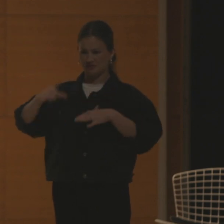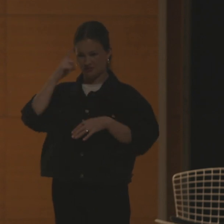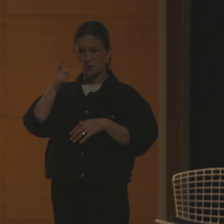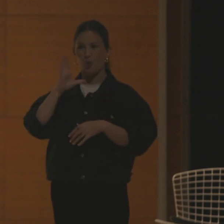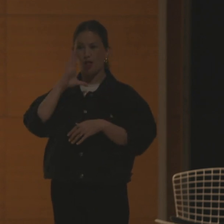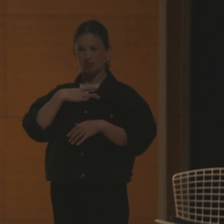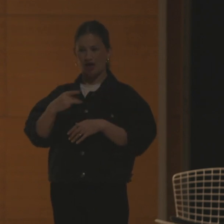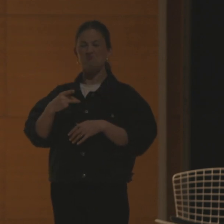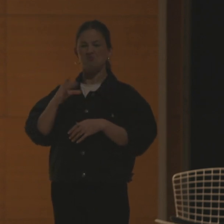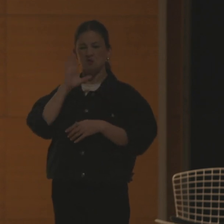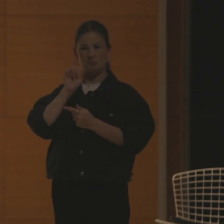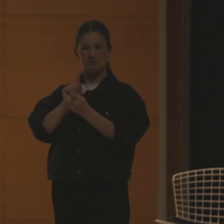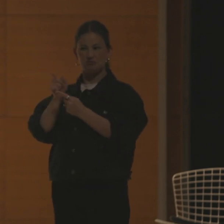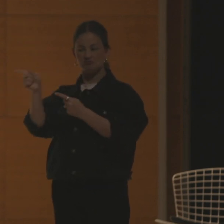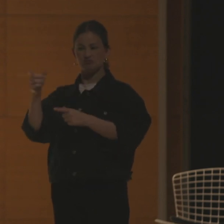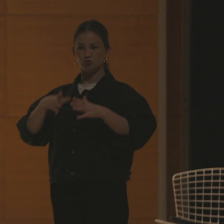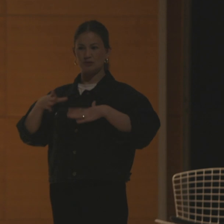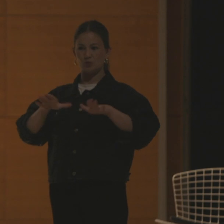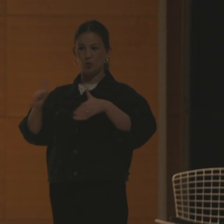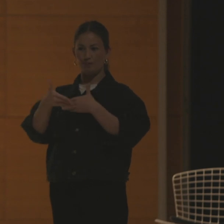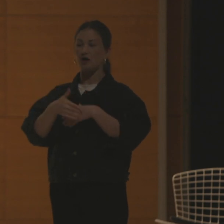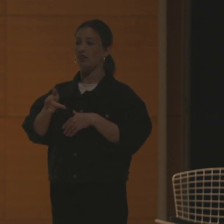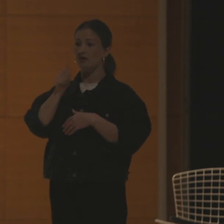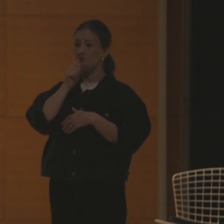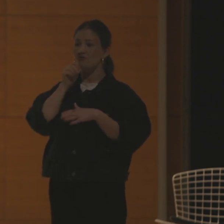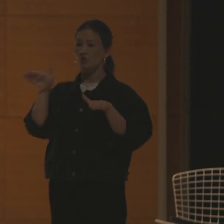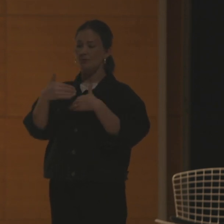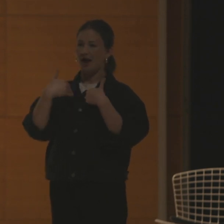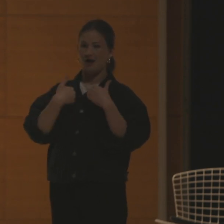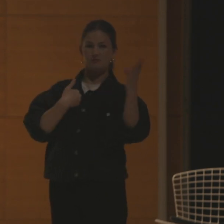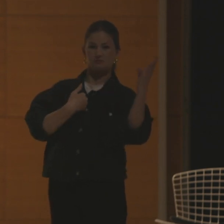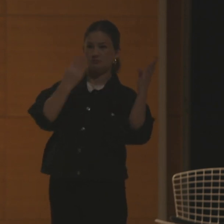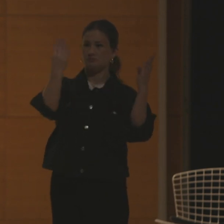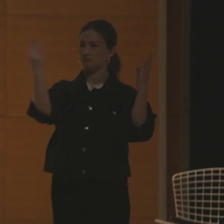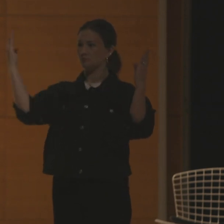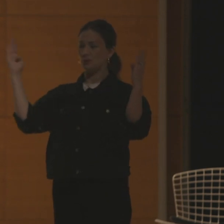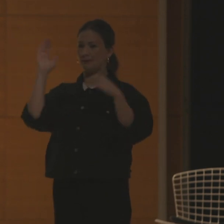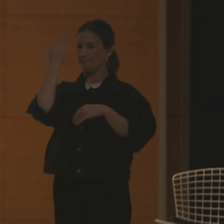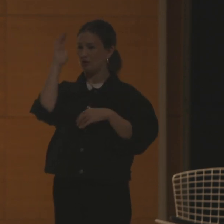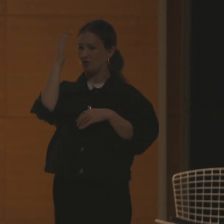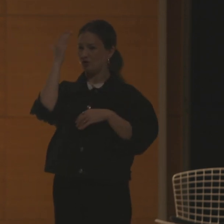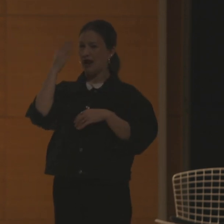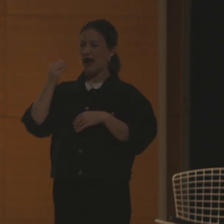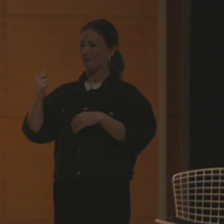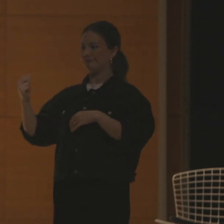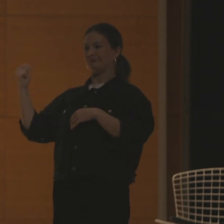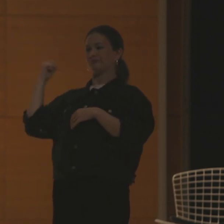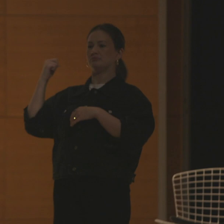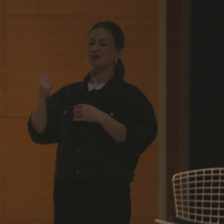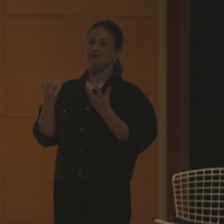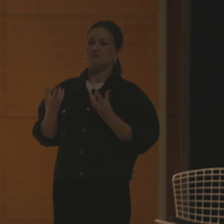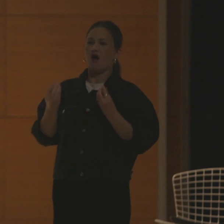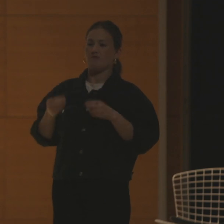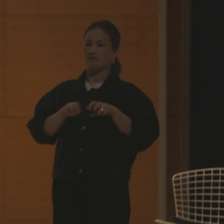in the dressing room." The private room had a trifold mirror at one end and a padded bench at the other. My mother set down her